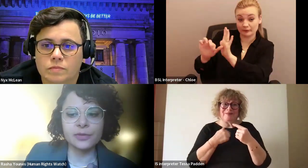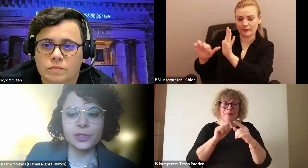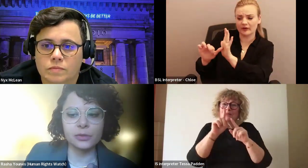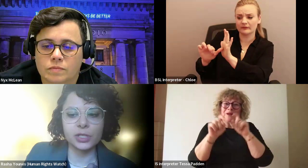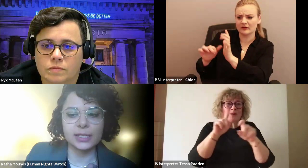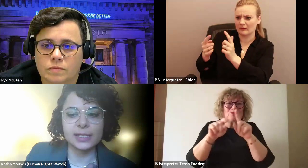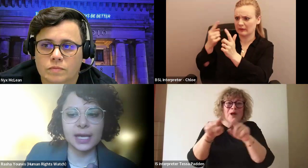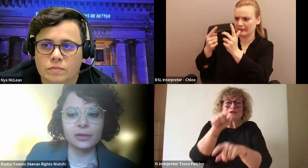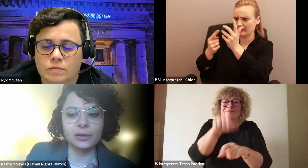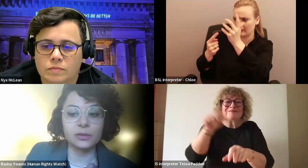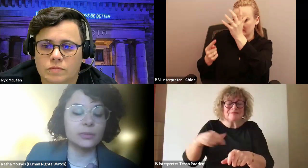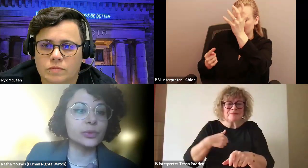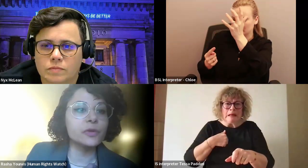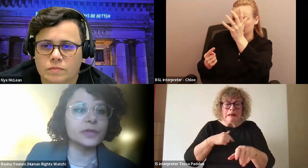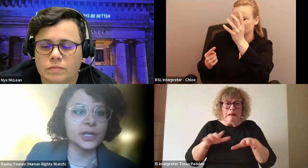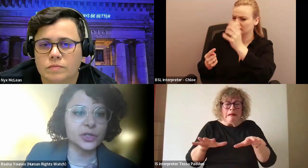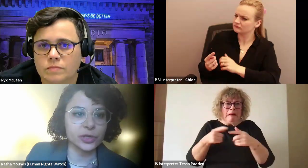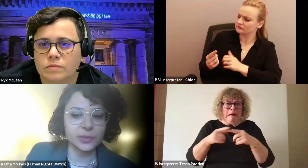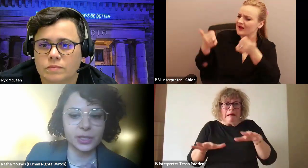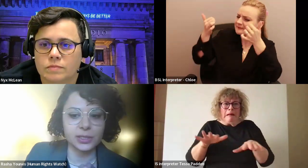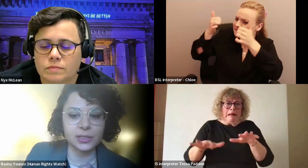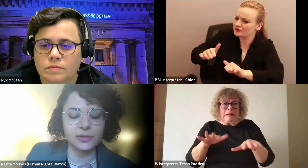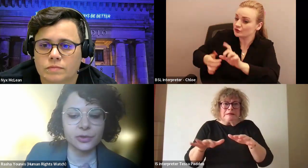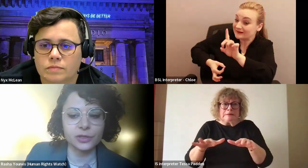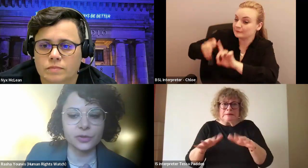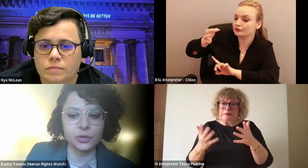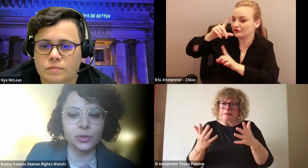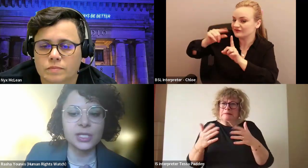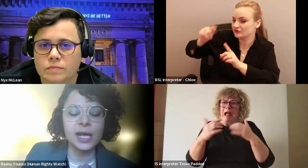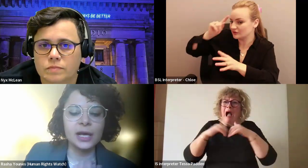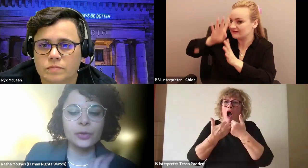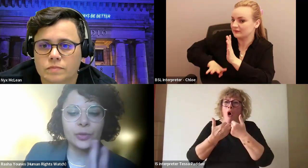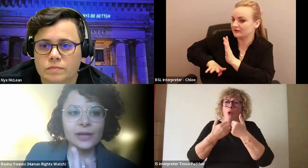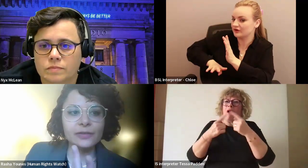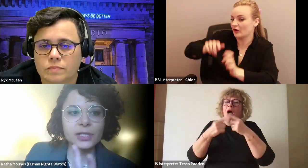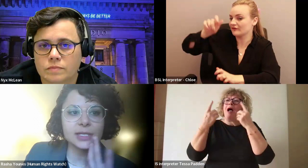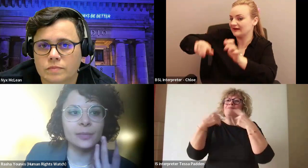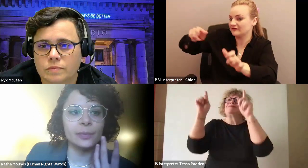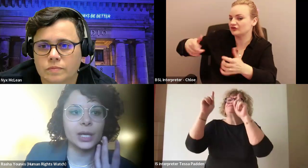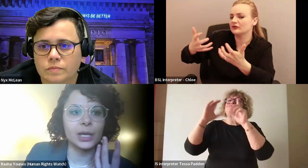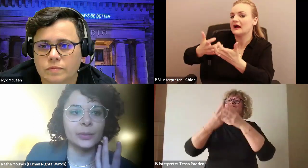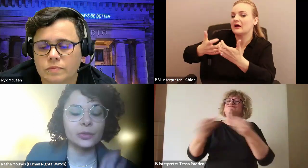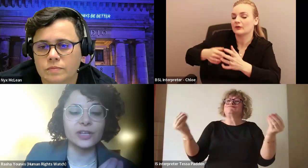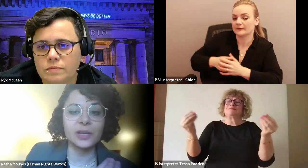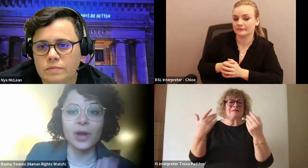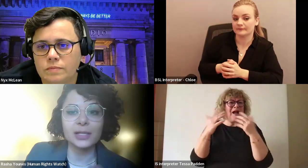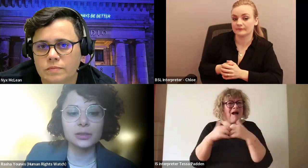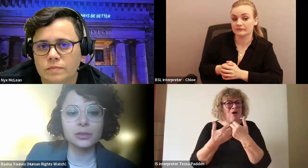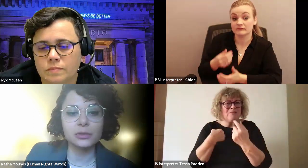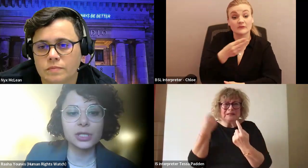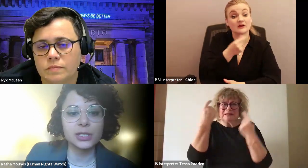are some of the solutions that could really improve the digital experiences of those individuals? And we arrived to some,